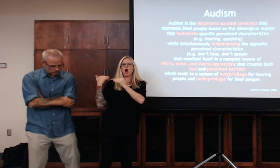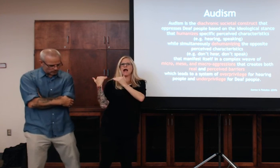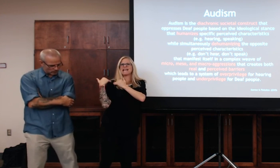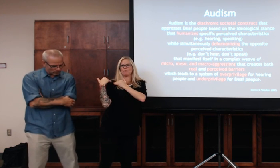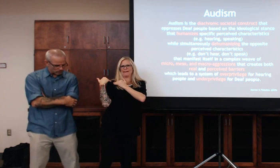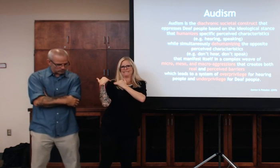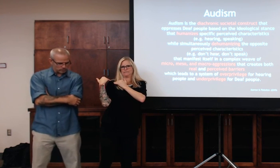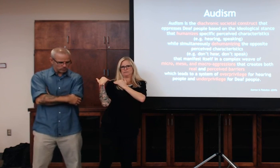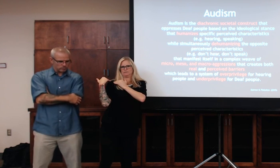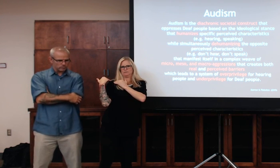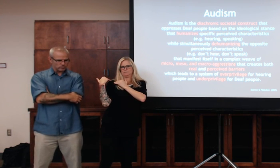take accountability for it.